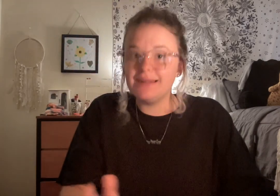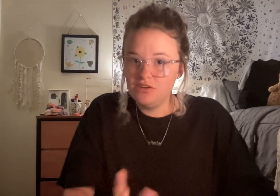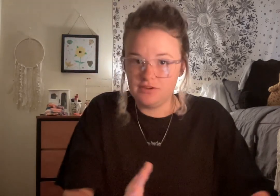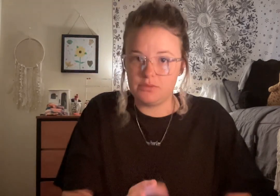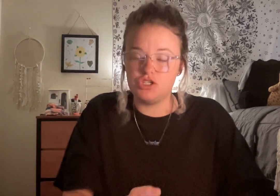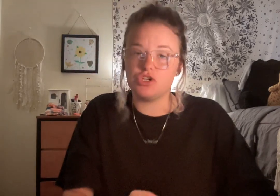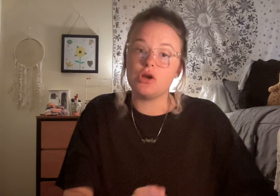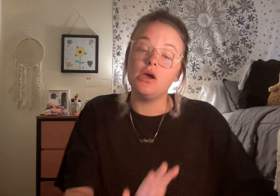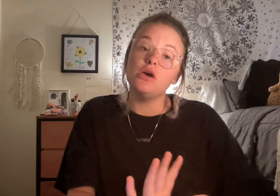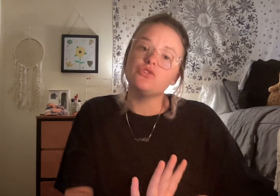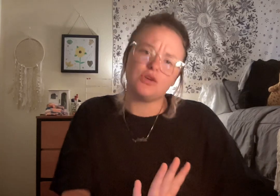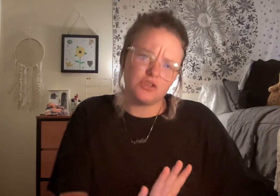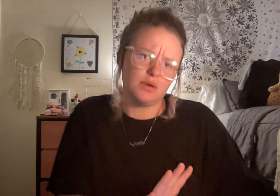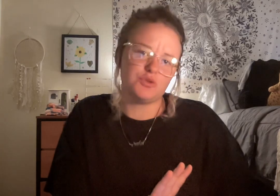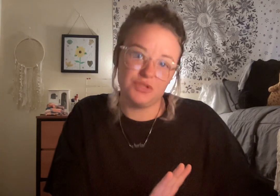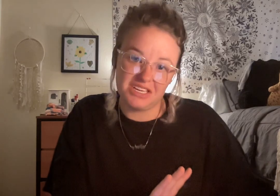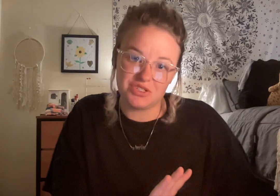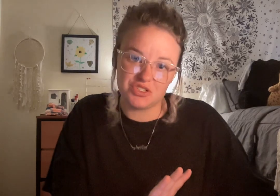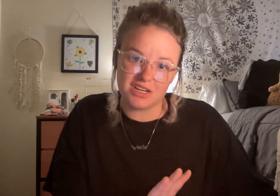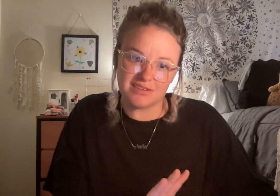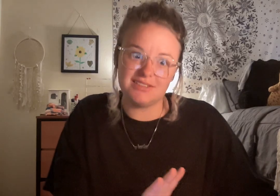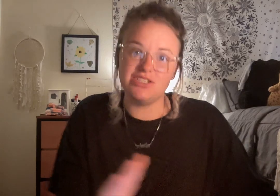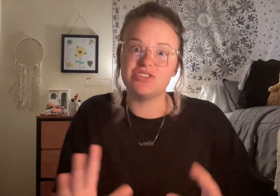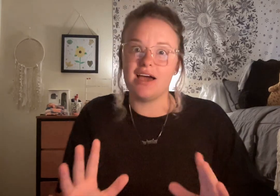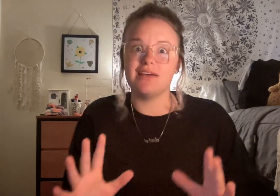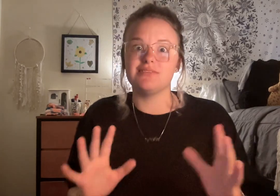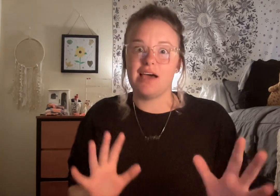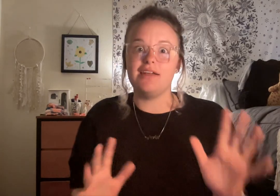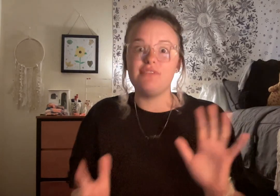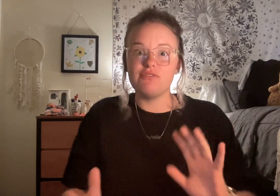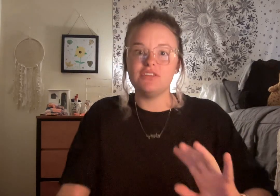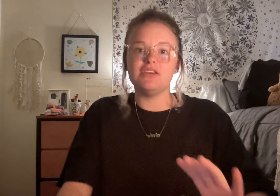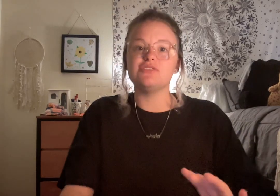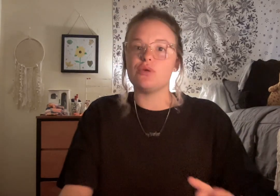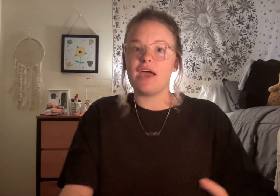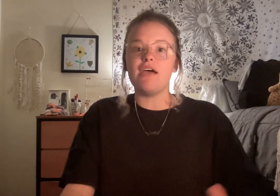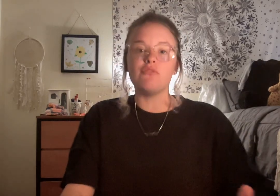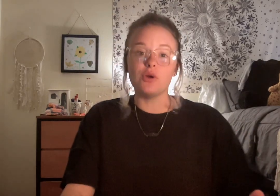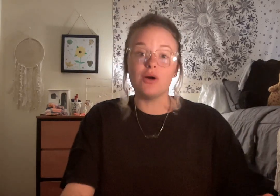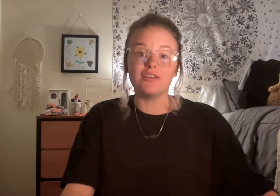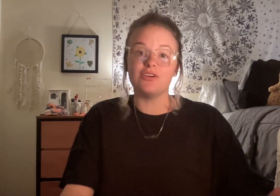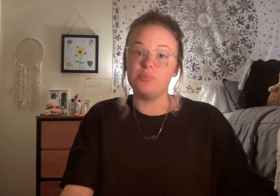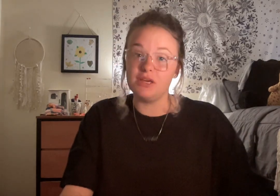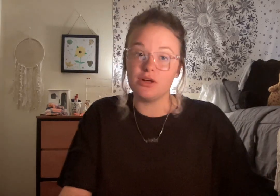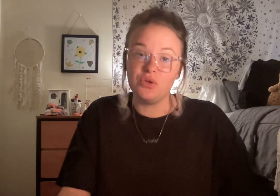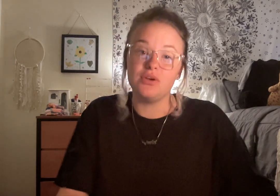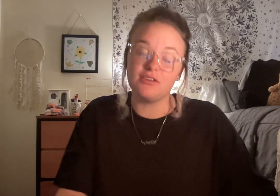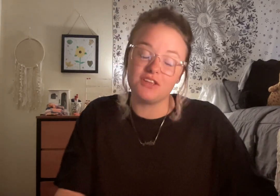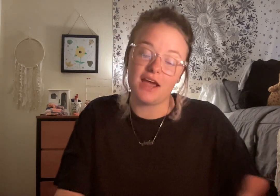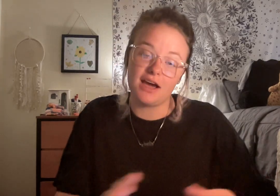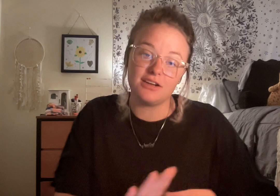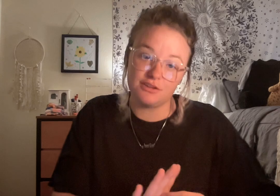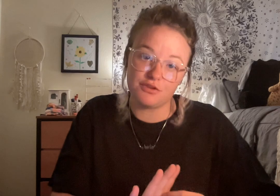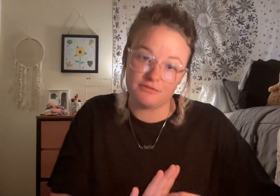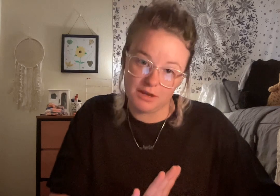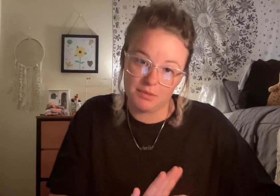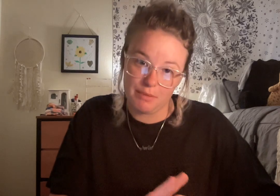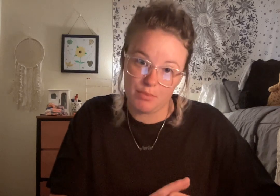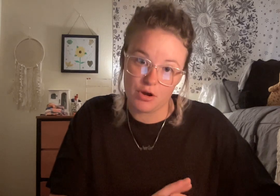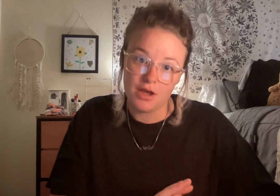identify with gender. So I thought that was really interesting to teach that side of everything so that everyone could be included if they had a different family member